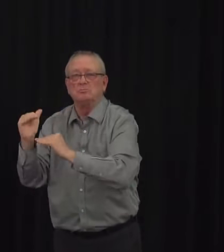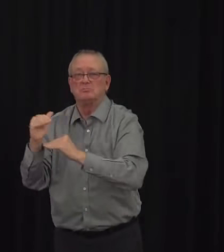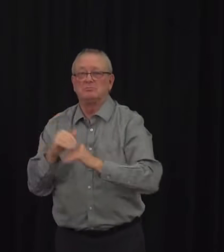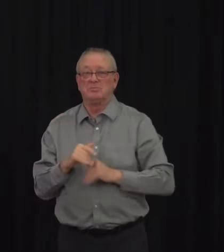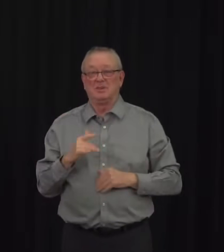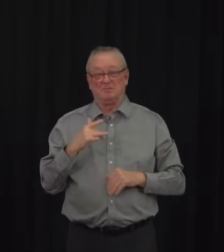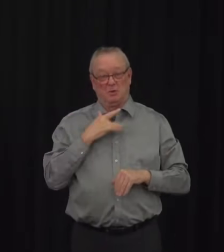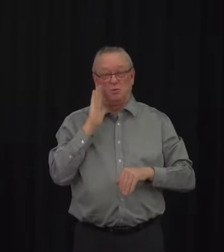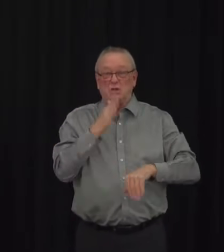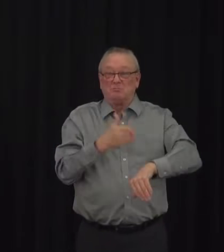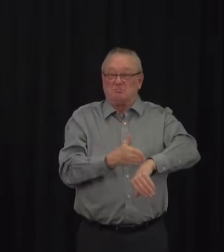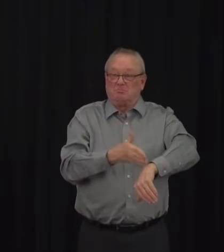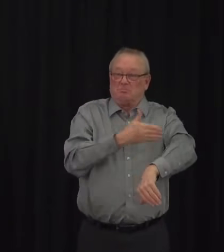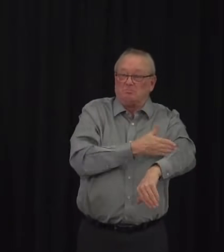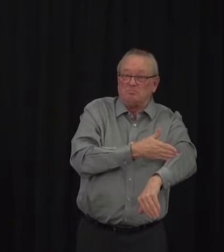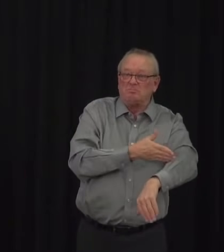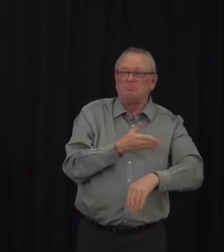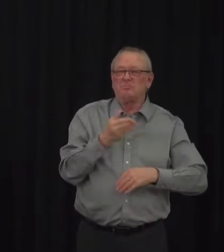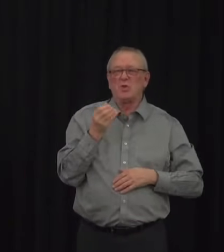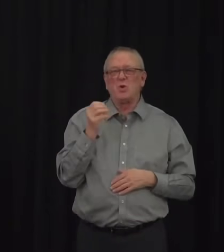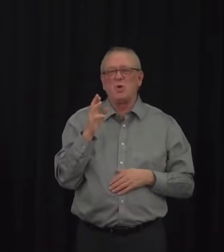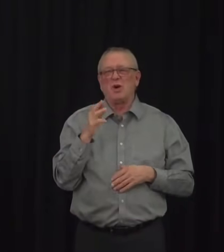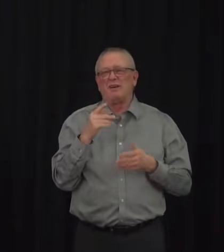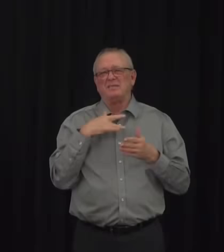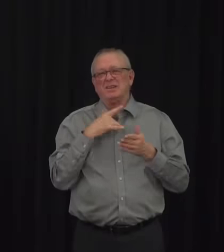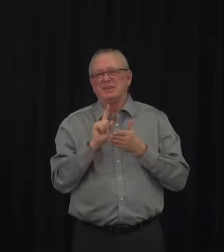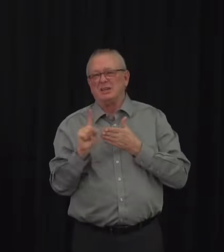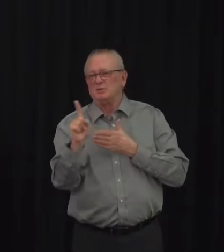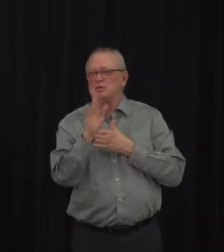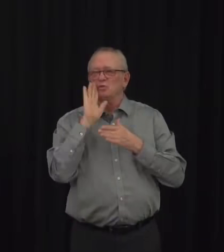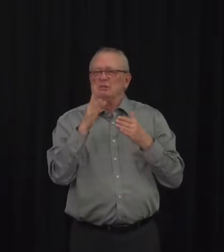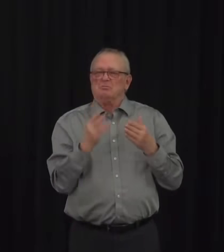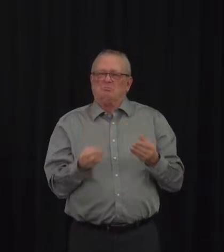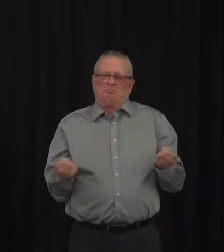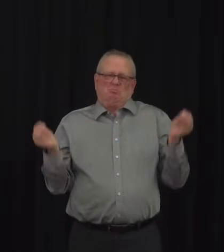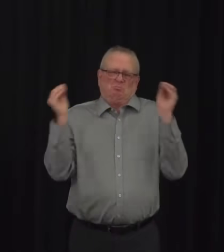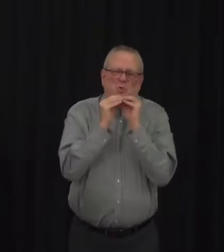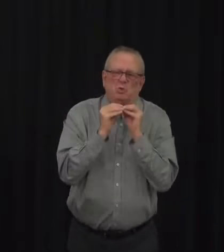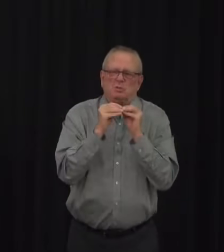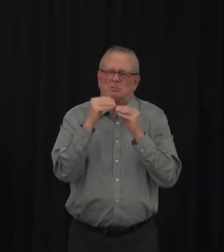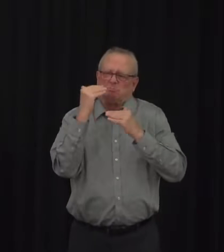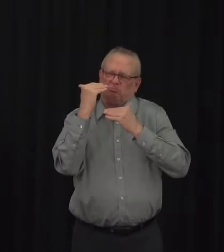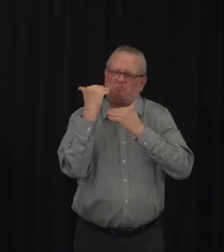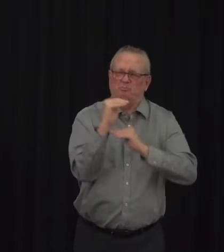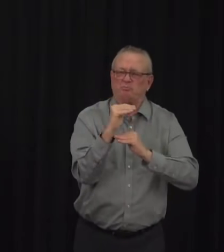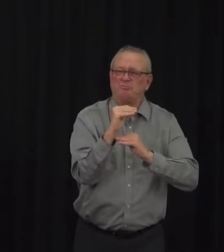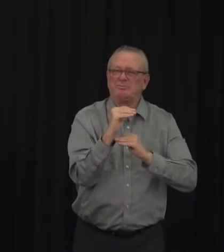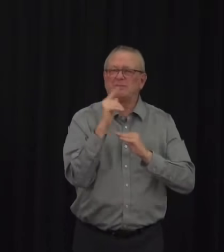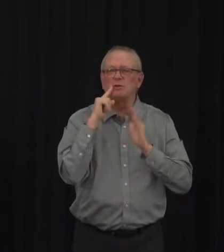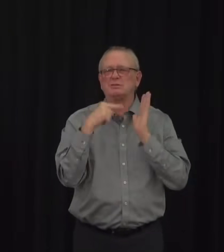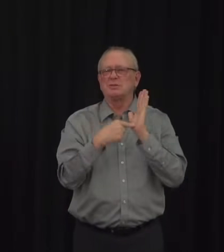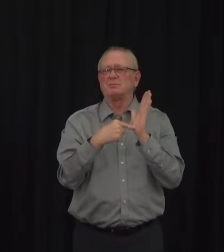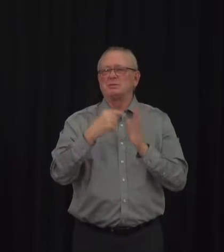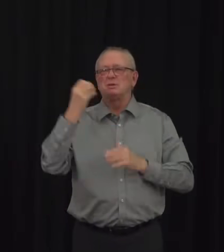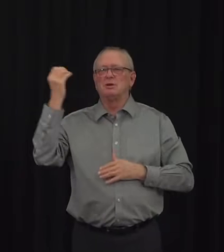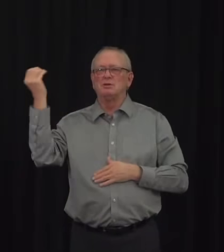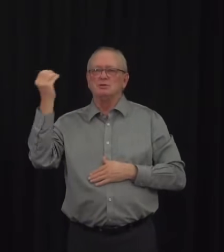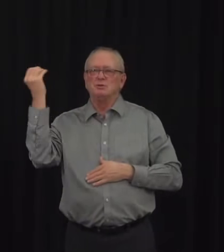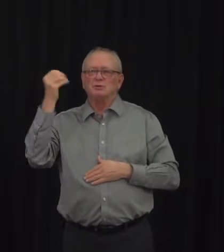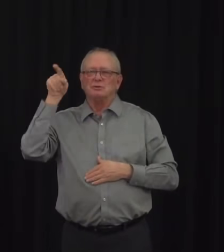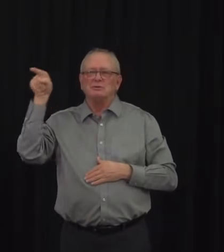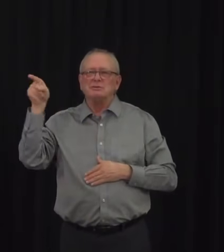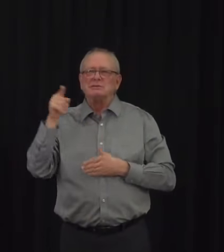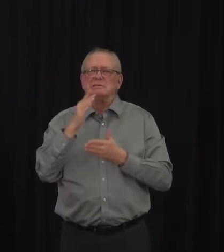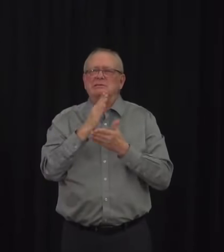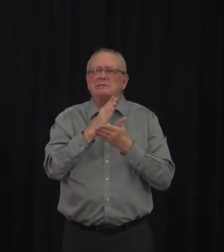more restrictive measures next week, similar to Ontario's announcement, which included retails being open for pickup and delivery,